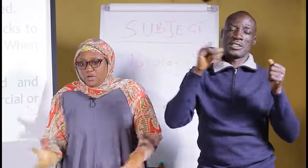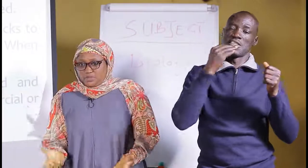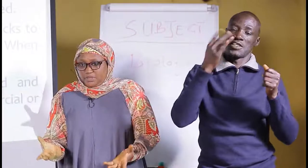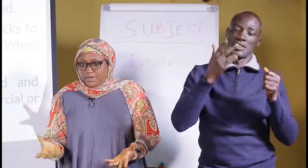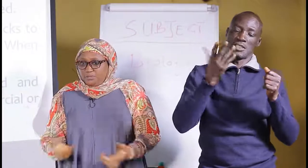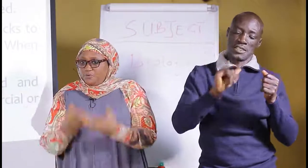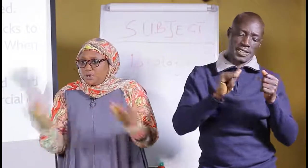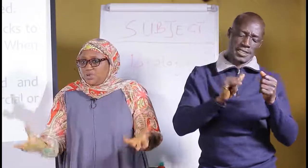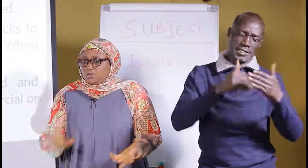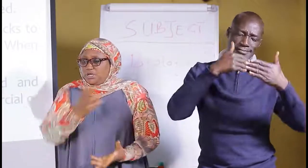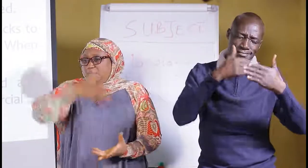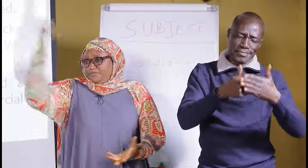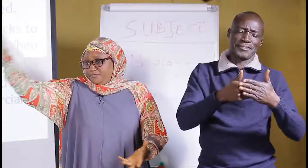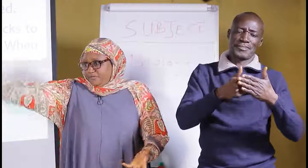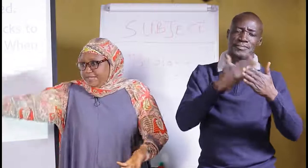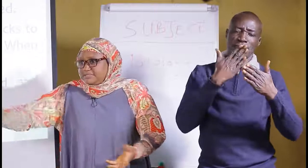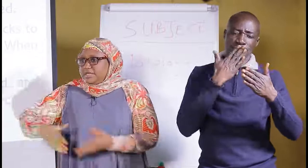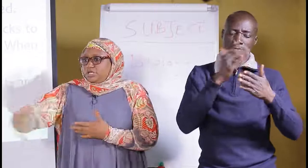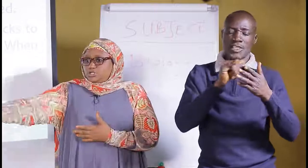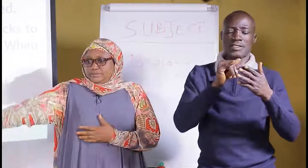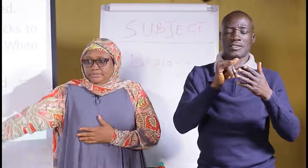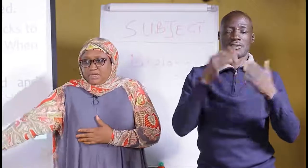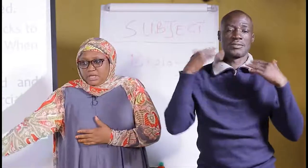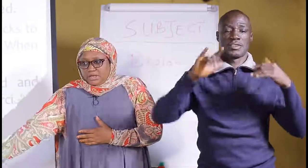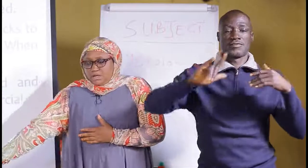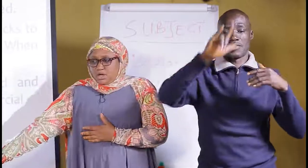even the mouth of the bird. Before you know it, when the bird flies, it